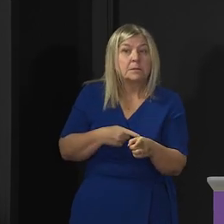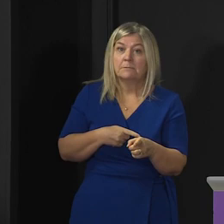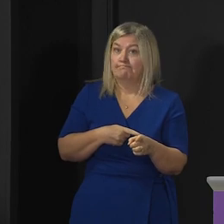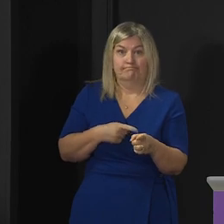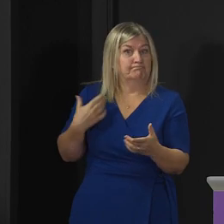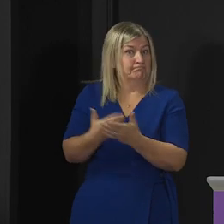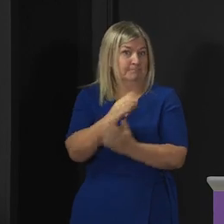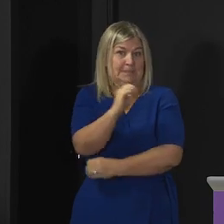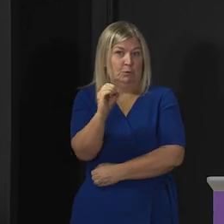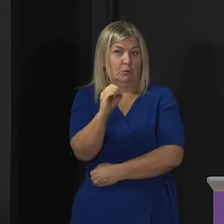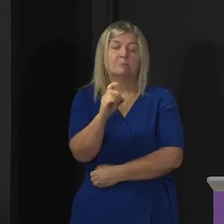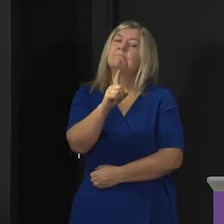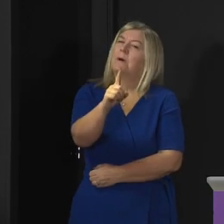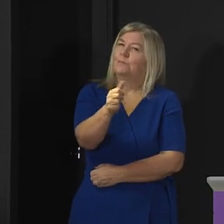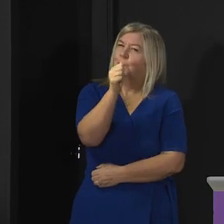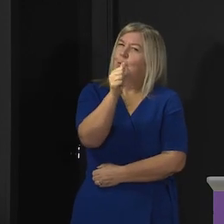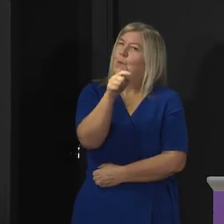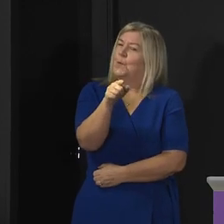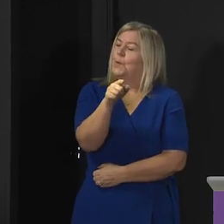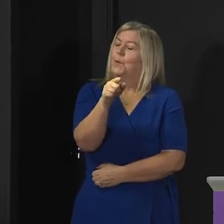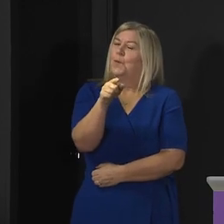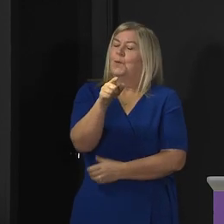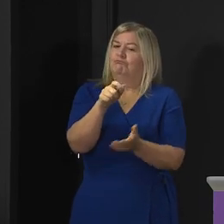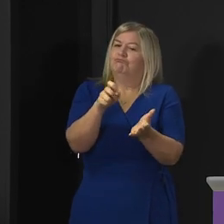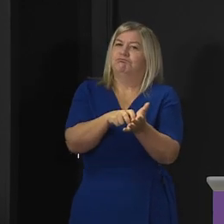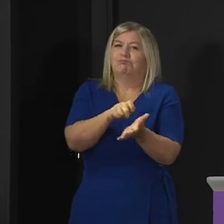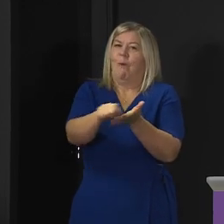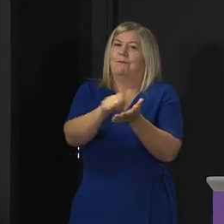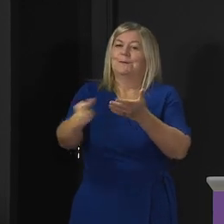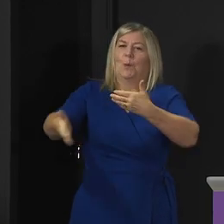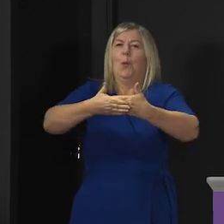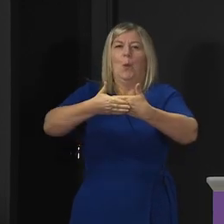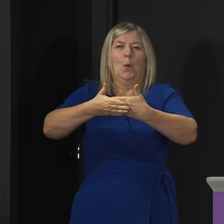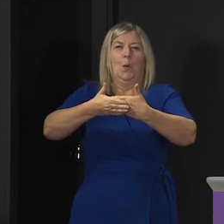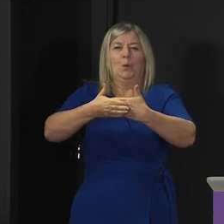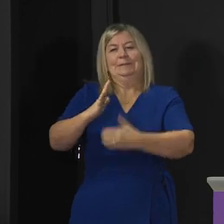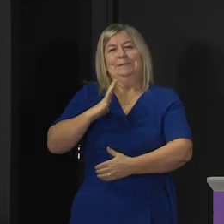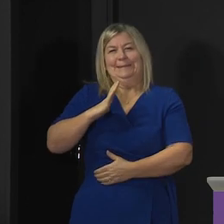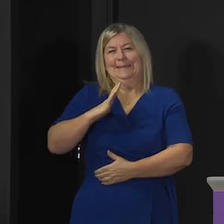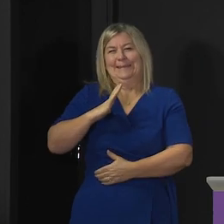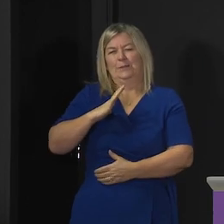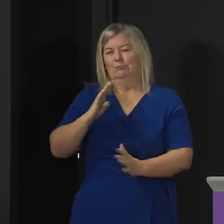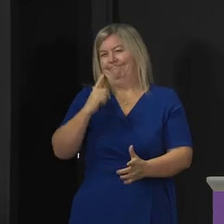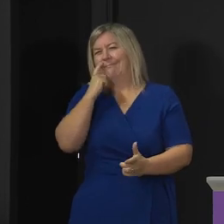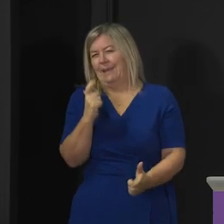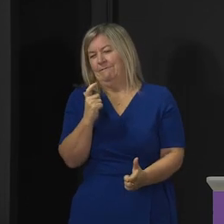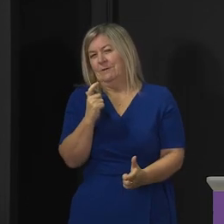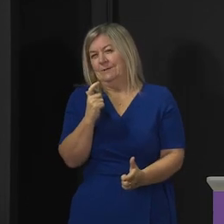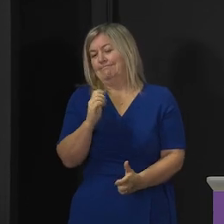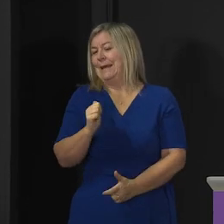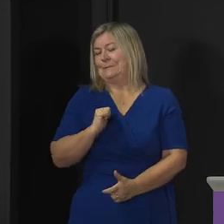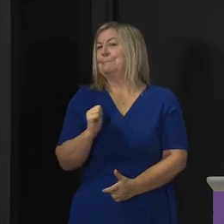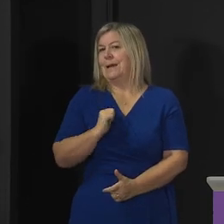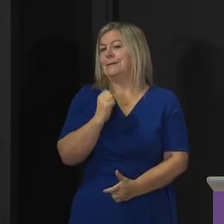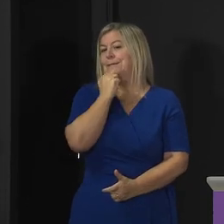as you will recall, registration offices are largely closed on Sundays, and so that should be treated with some caution. I would sadly expect